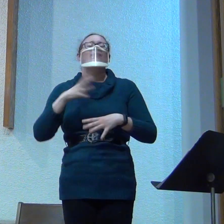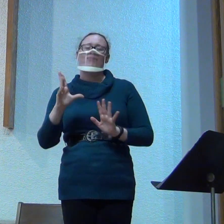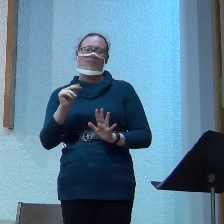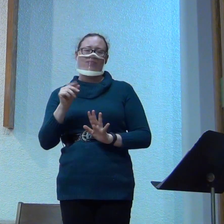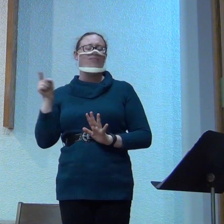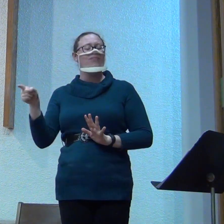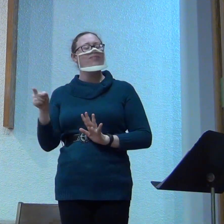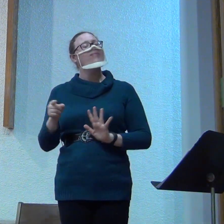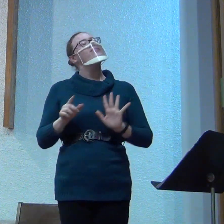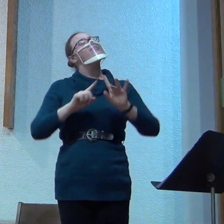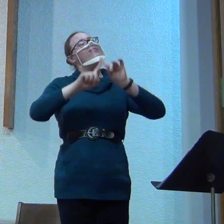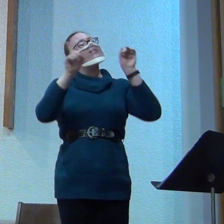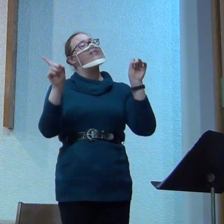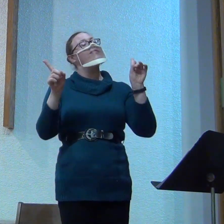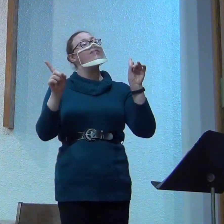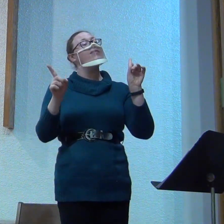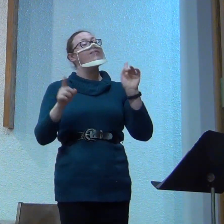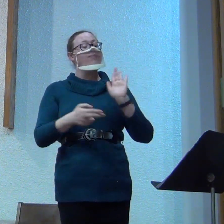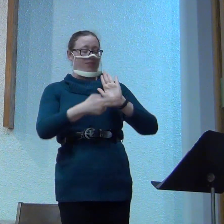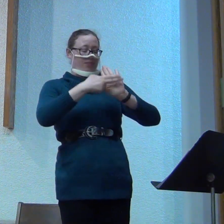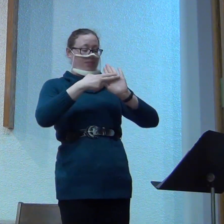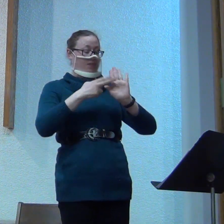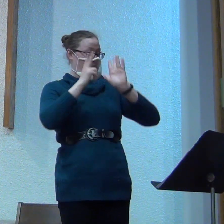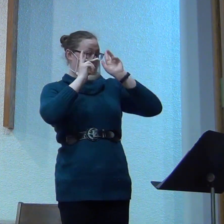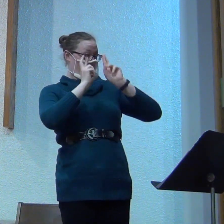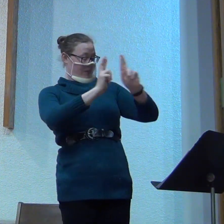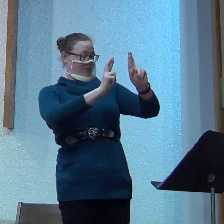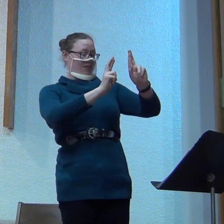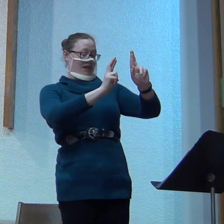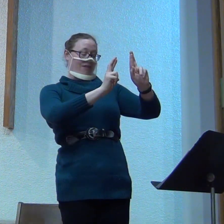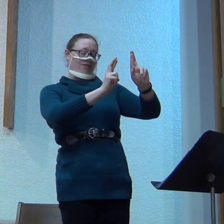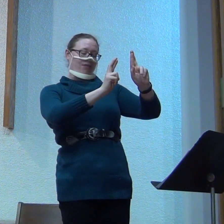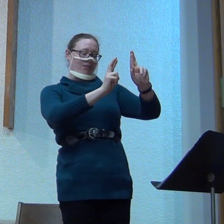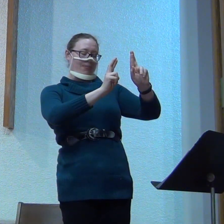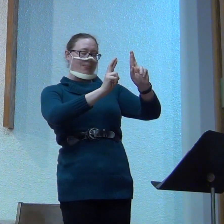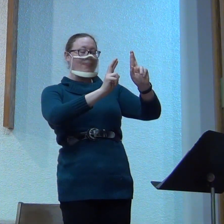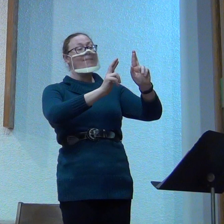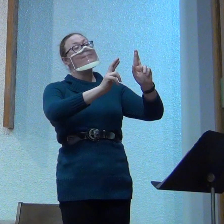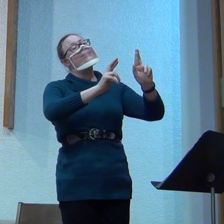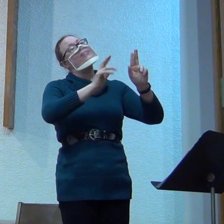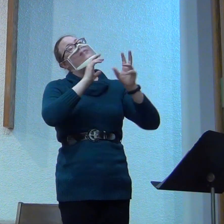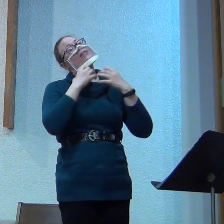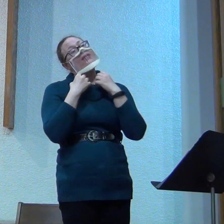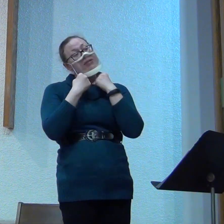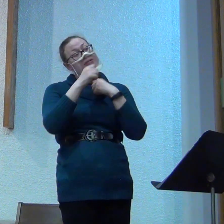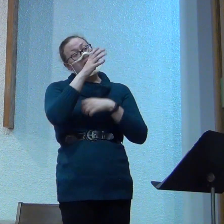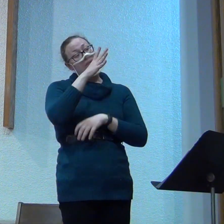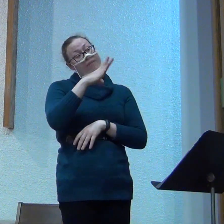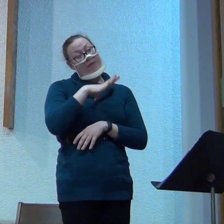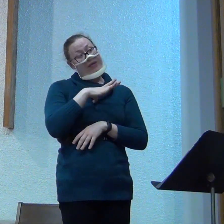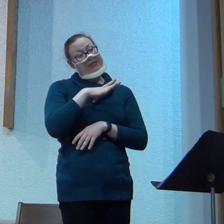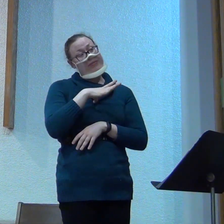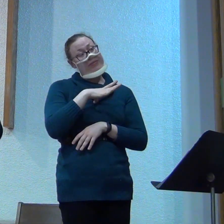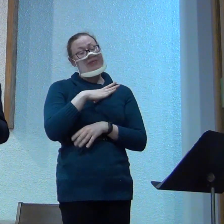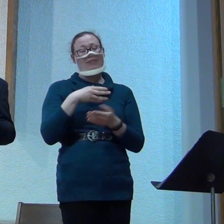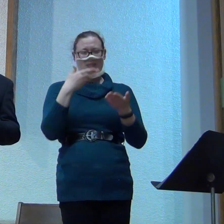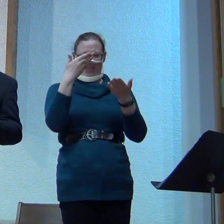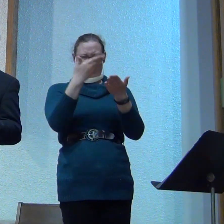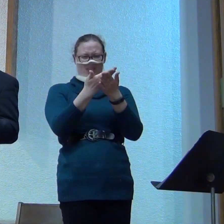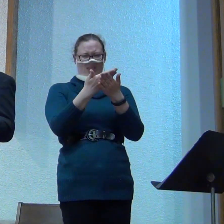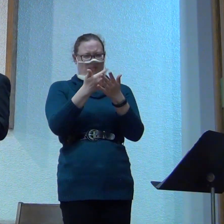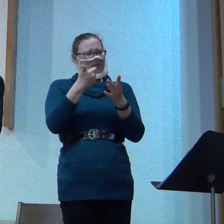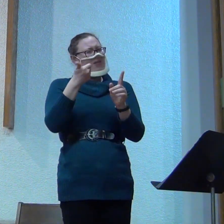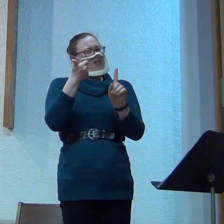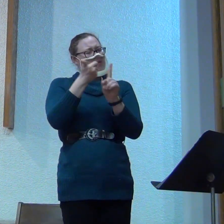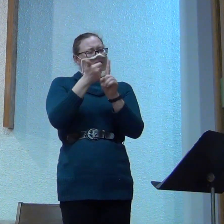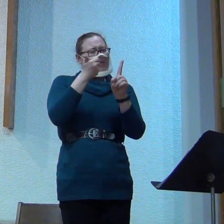he addressed her respectfully and affectionately, but implies here that he's not going to do it